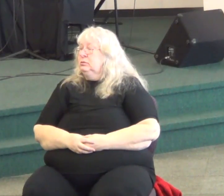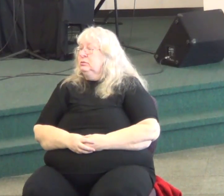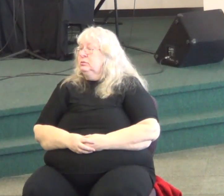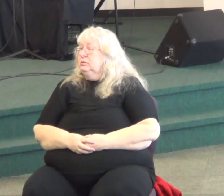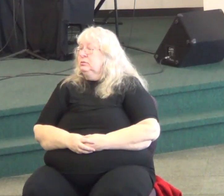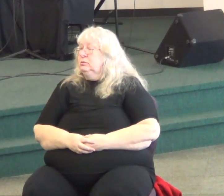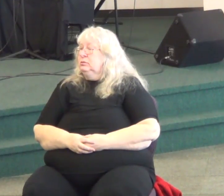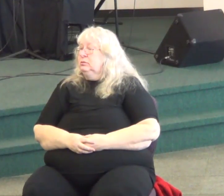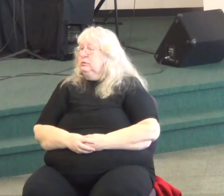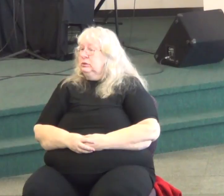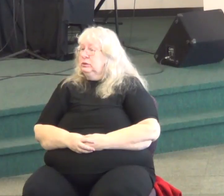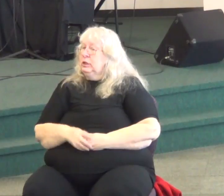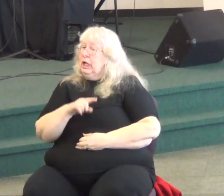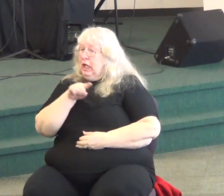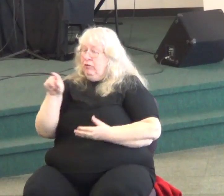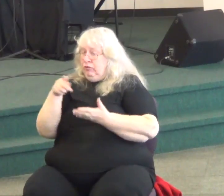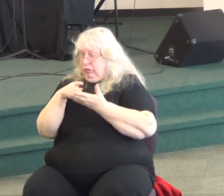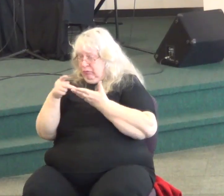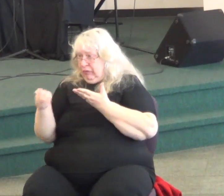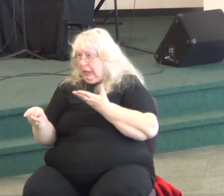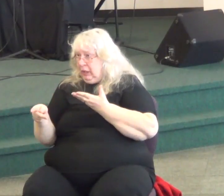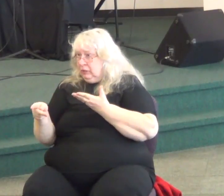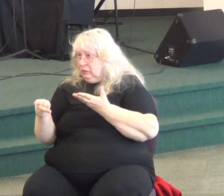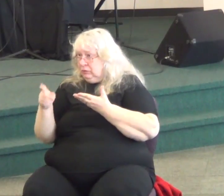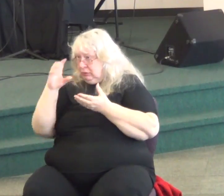Have you failed to believe in Jesus?